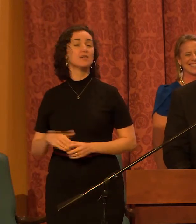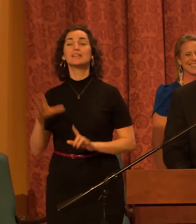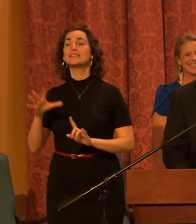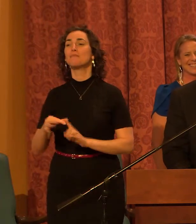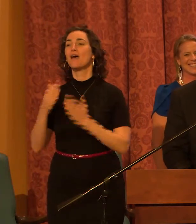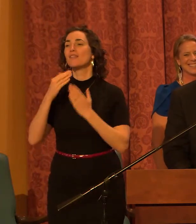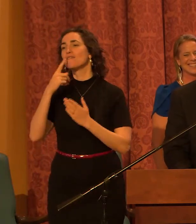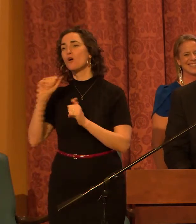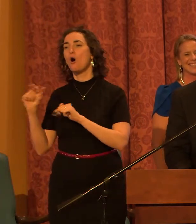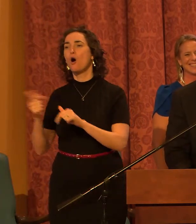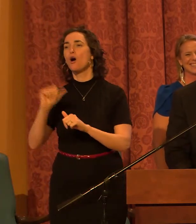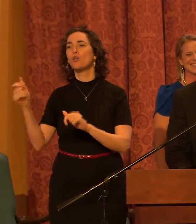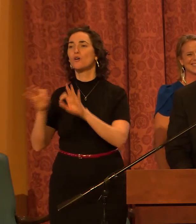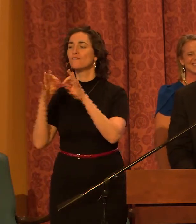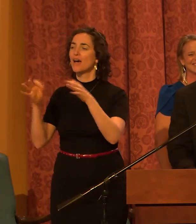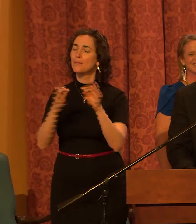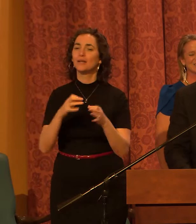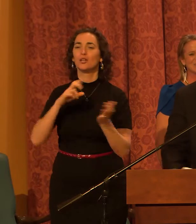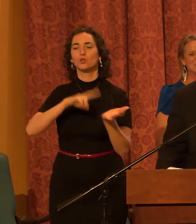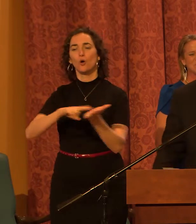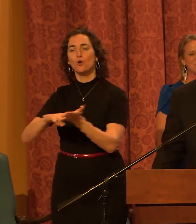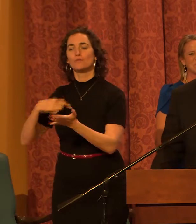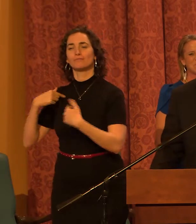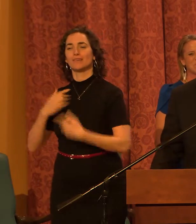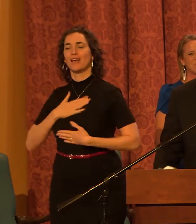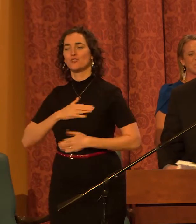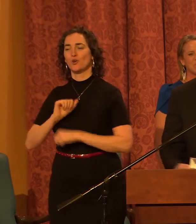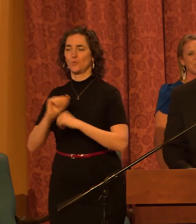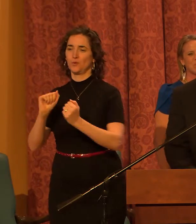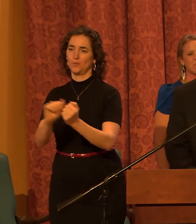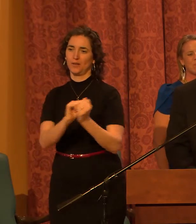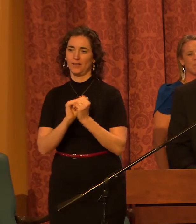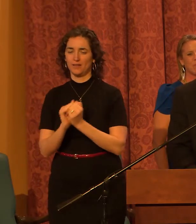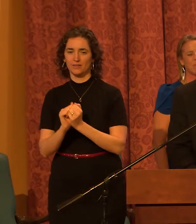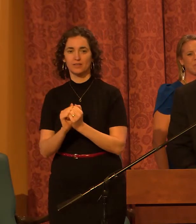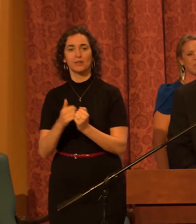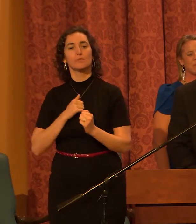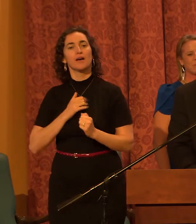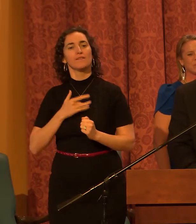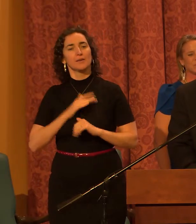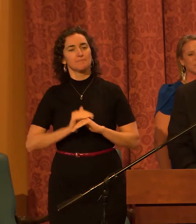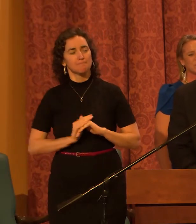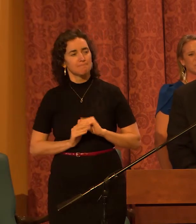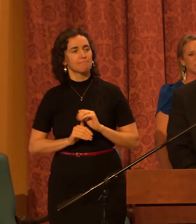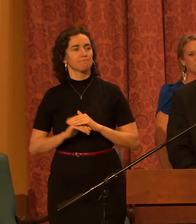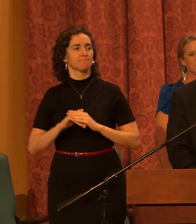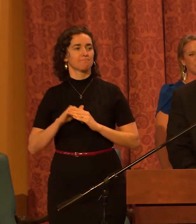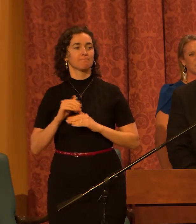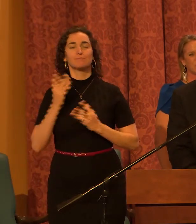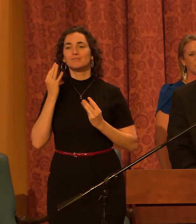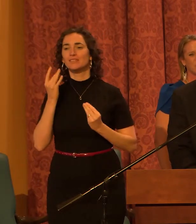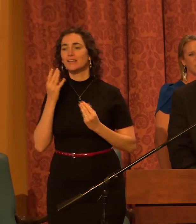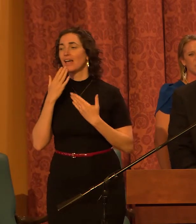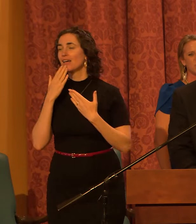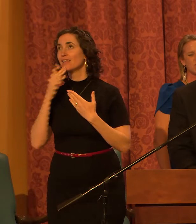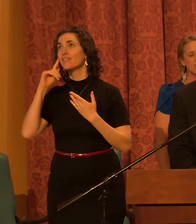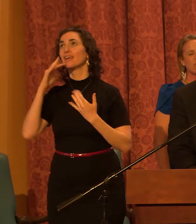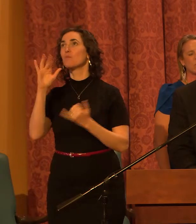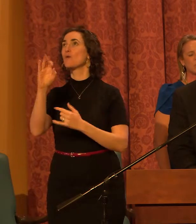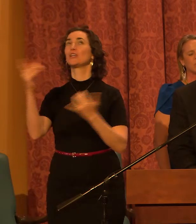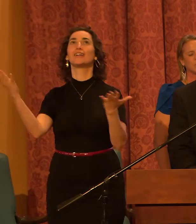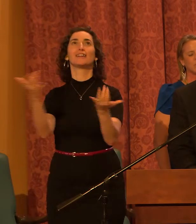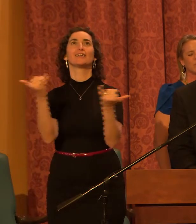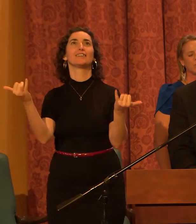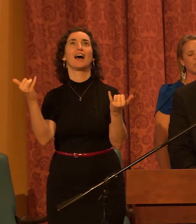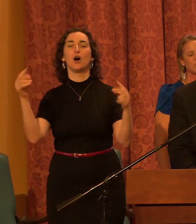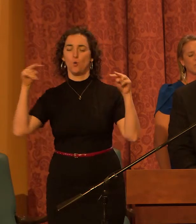Special thanks to all the other families and nurses I've had the pleasure of working with. I take comfort in thinking Braden is here now,